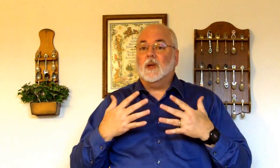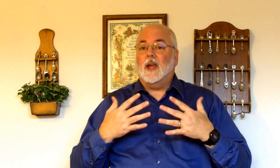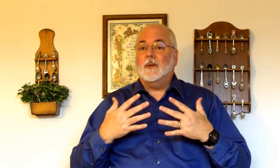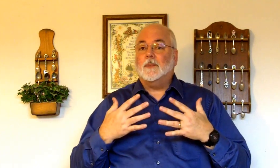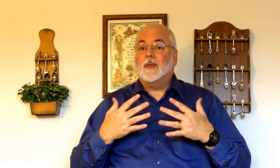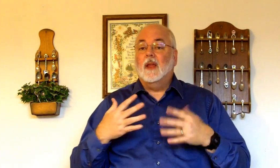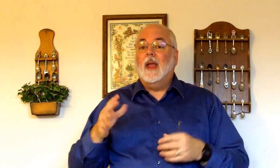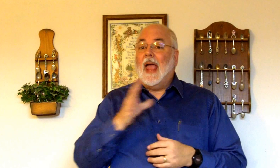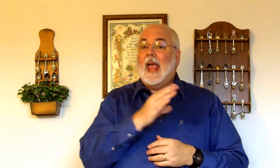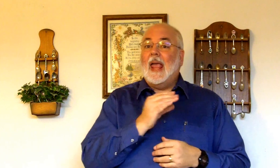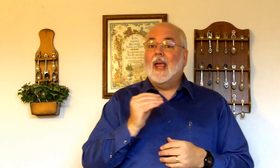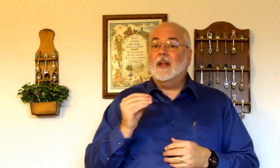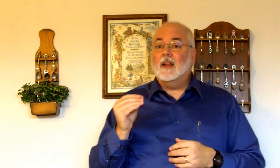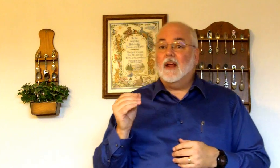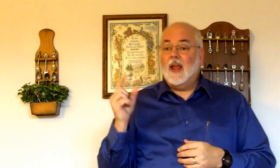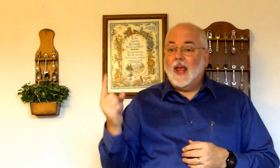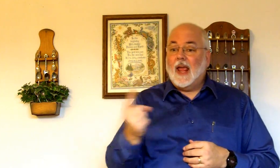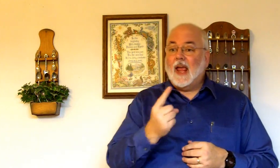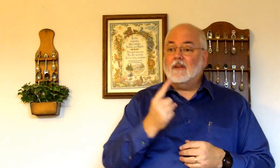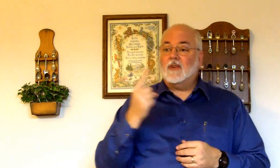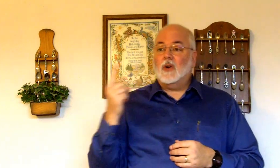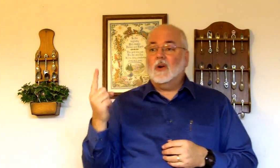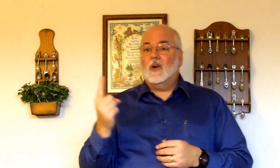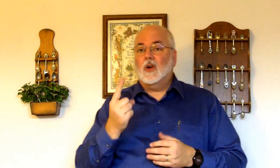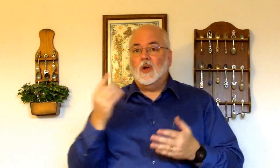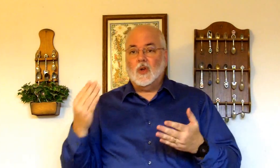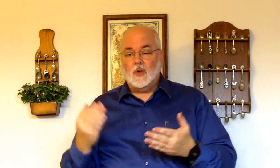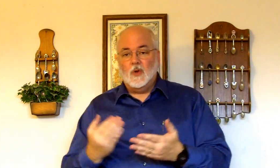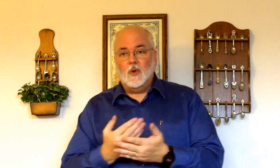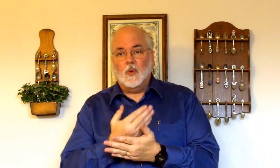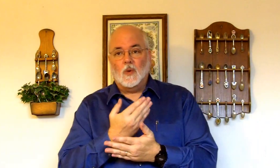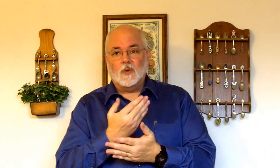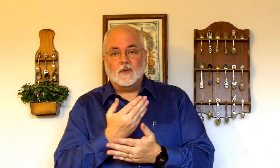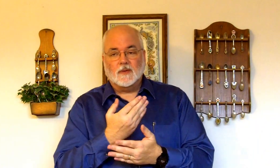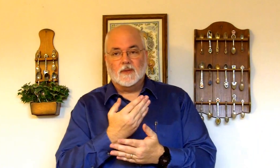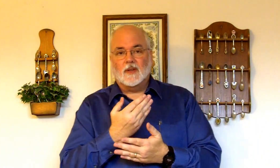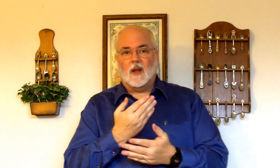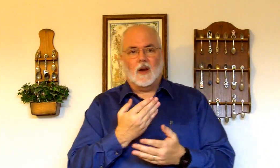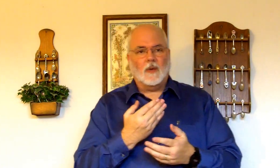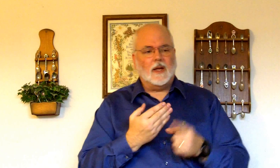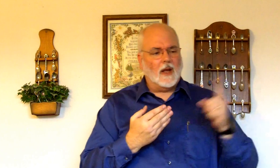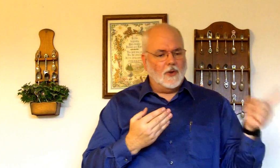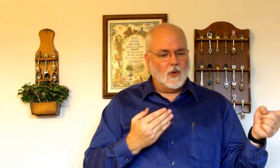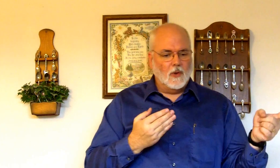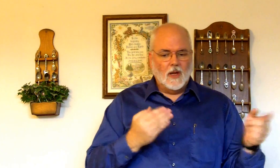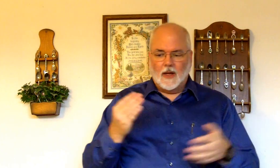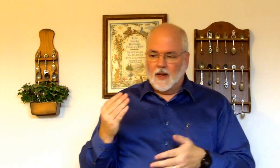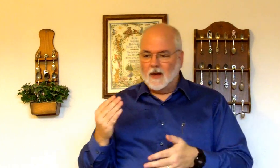Okay? And ever new. All right, we did anew, and